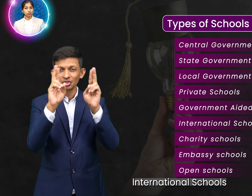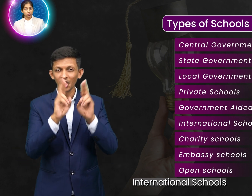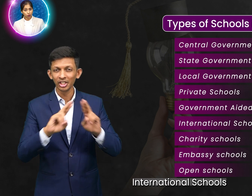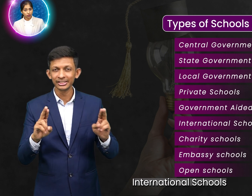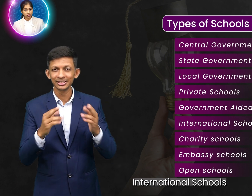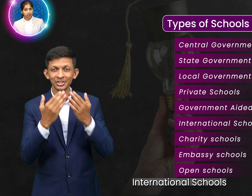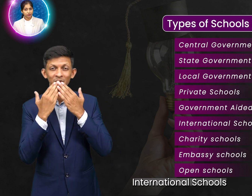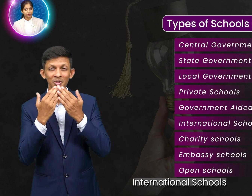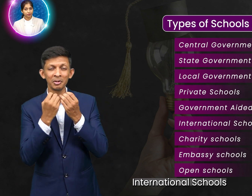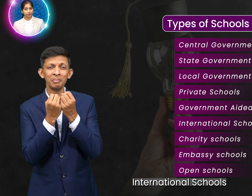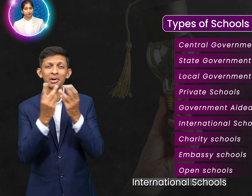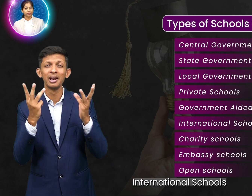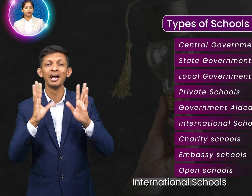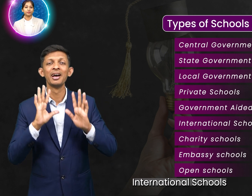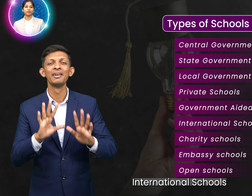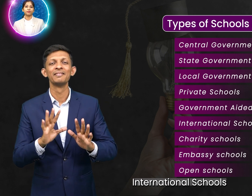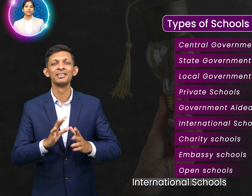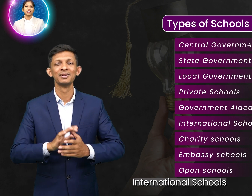international schools,